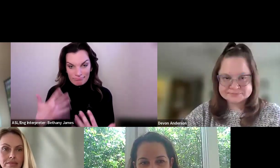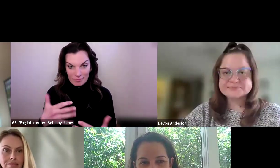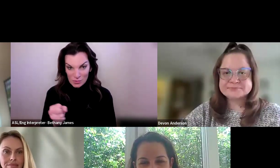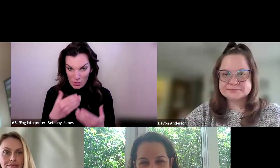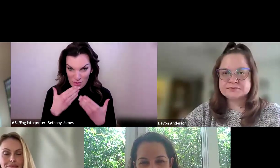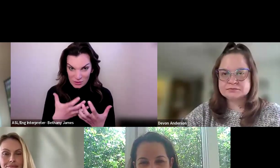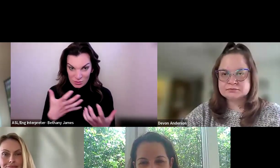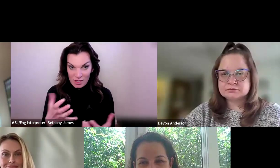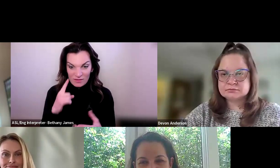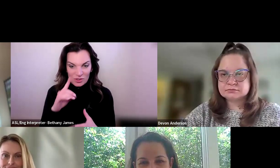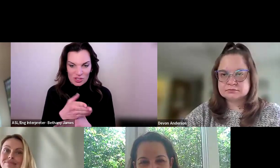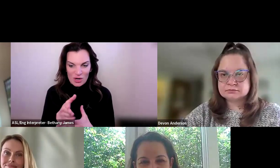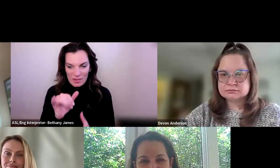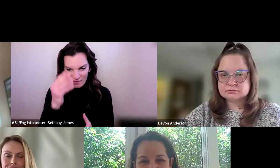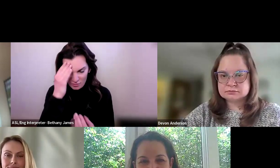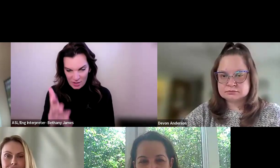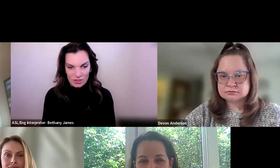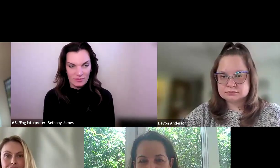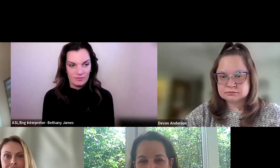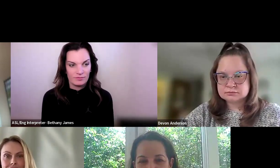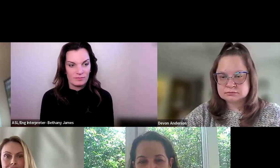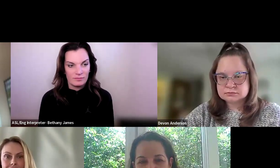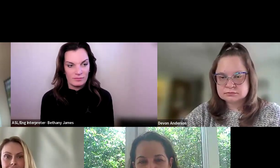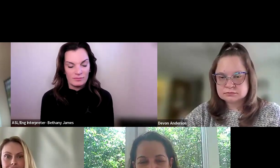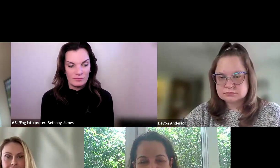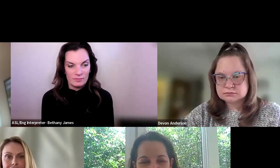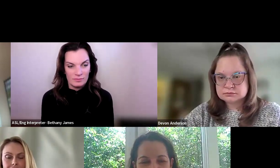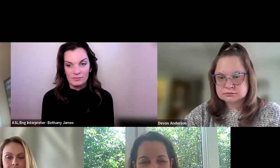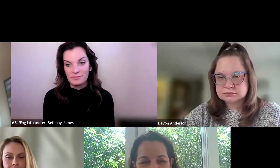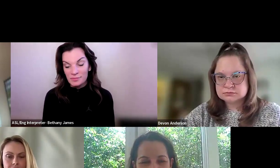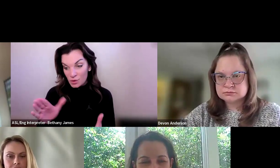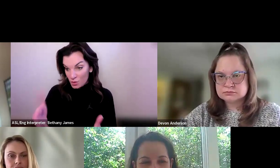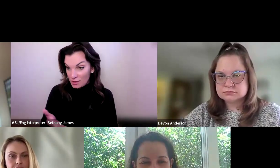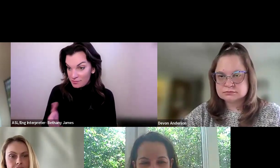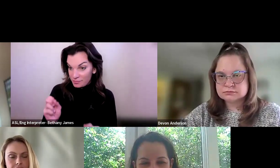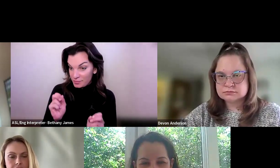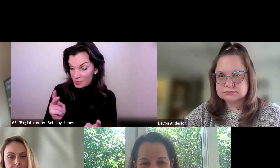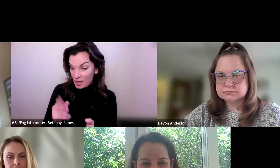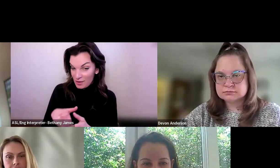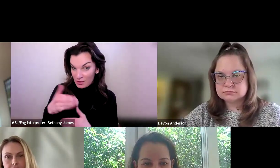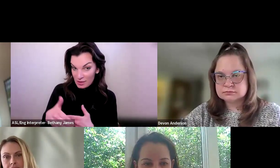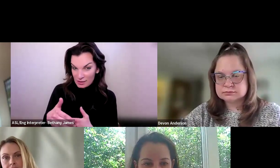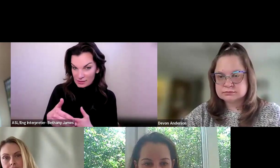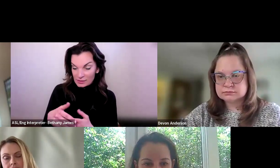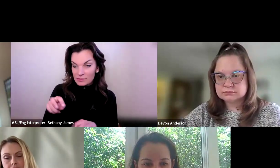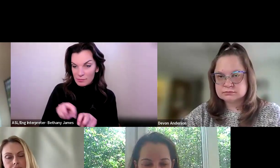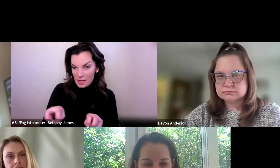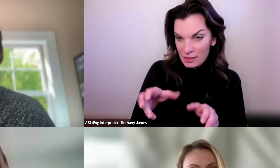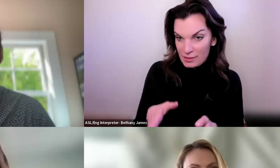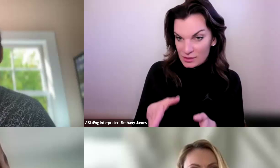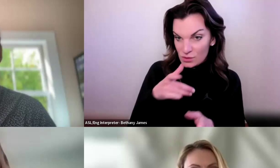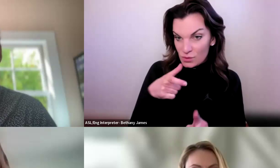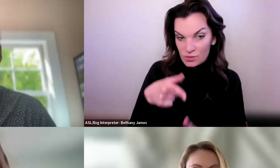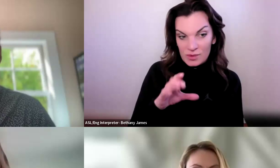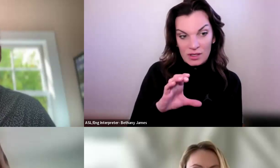for sharing all that and for being here. Oh, you're welcome. Yeah. All right, our next panelist is